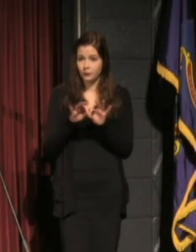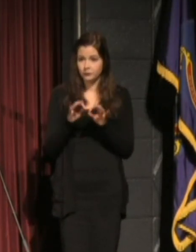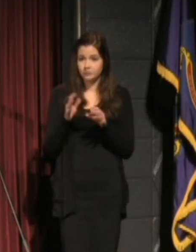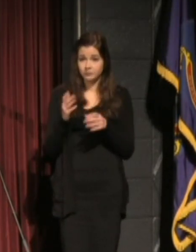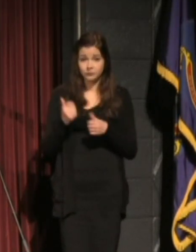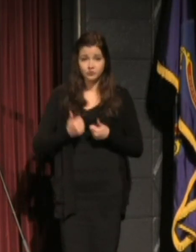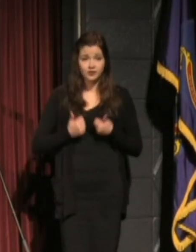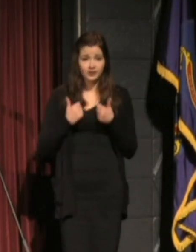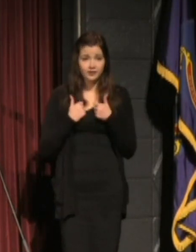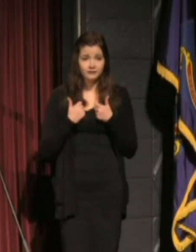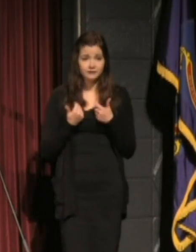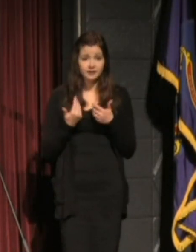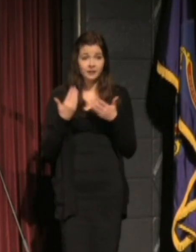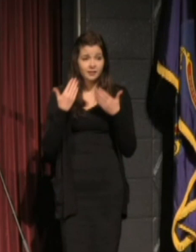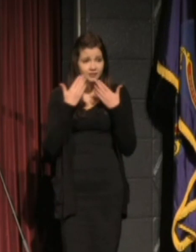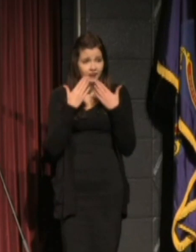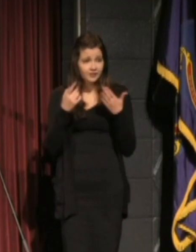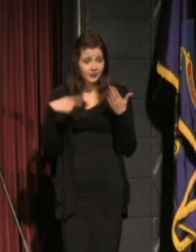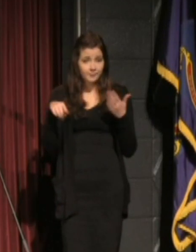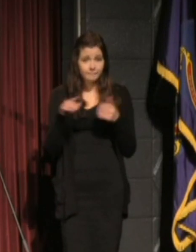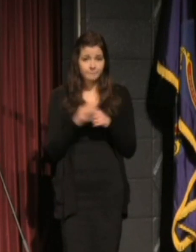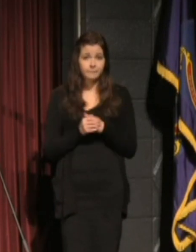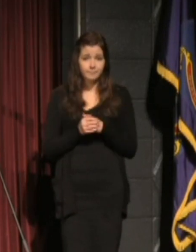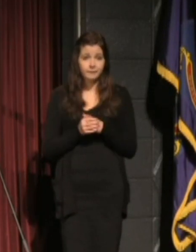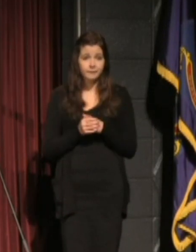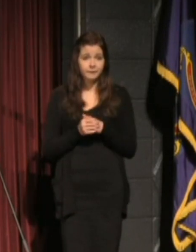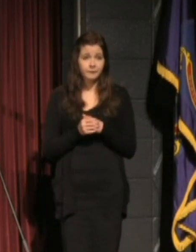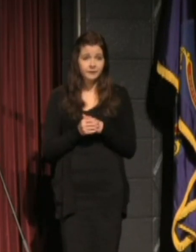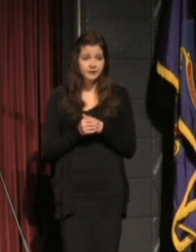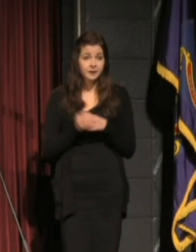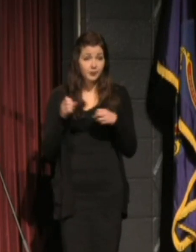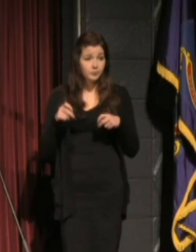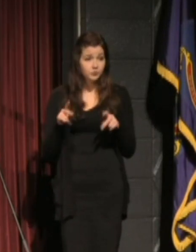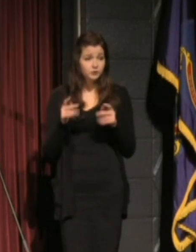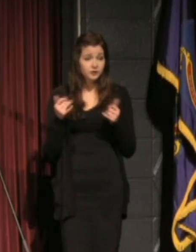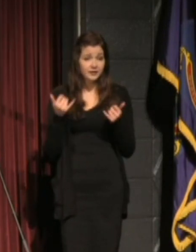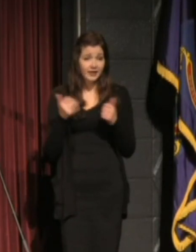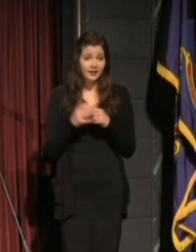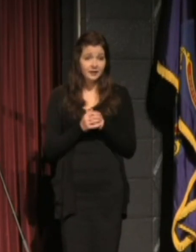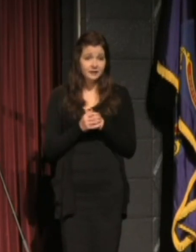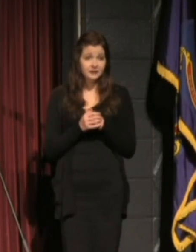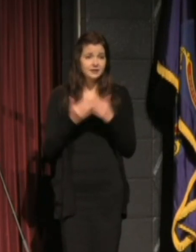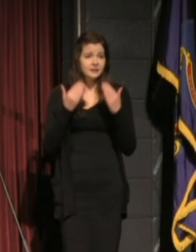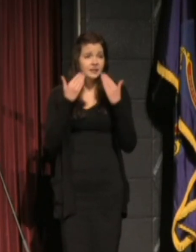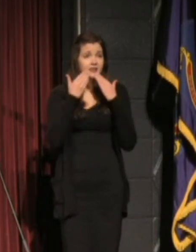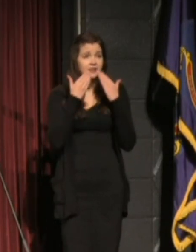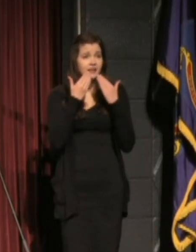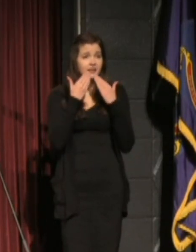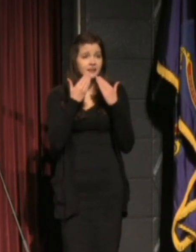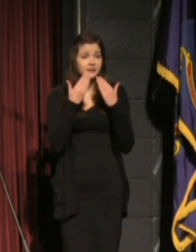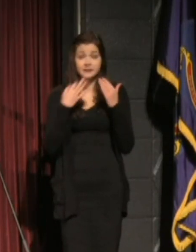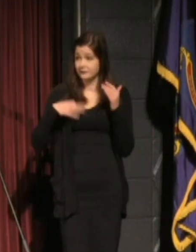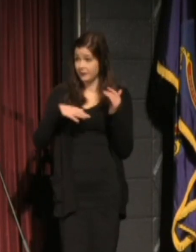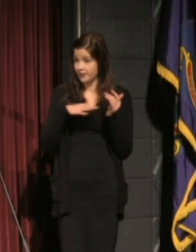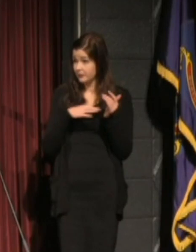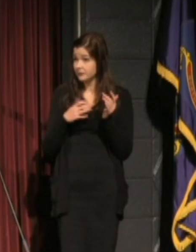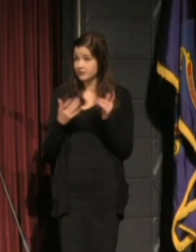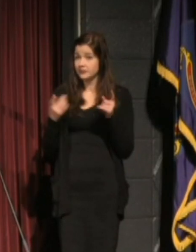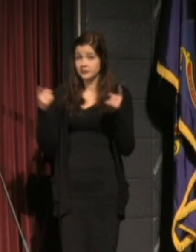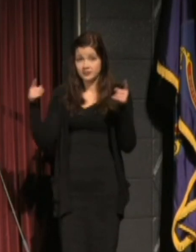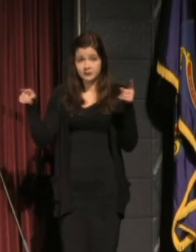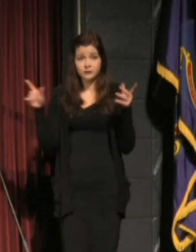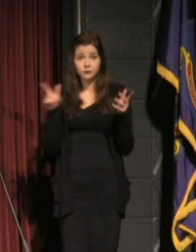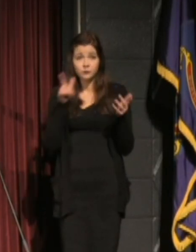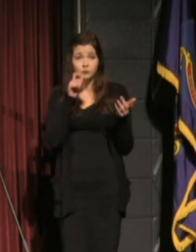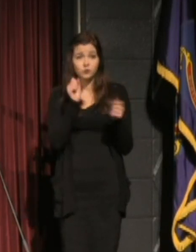life and thank them. Take the opportunity today to thank the faculty and the staff who have